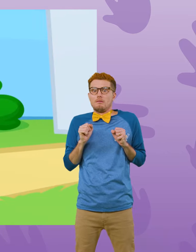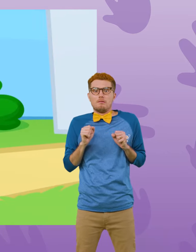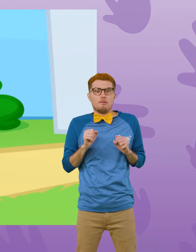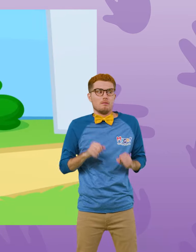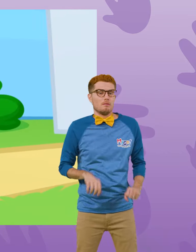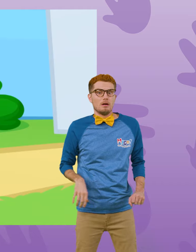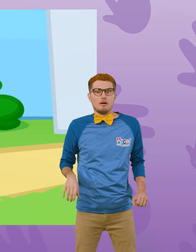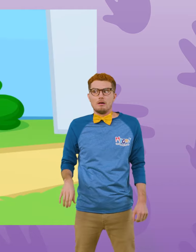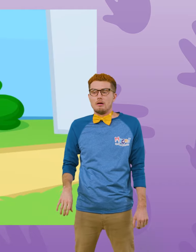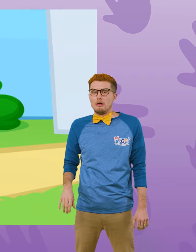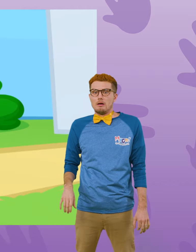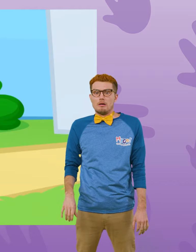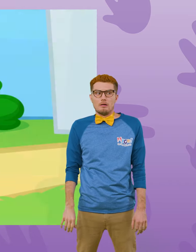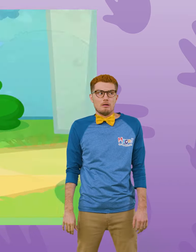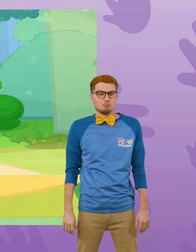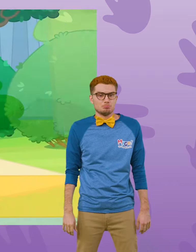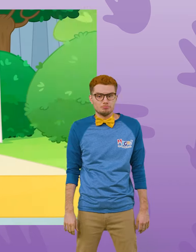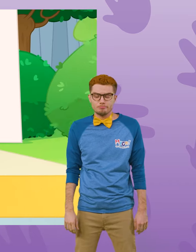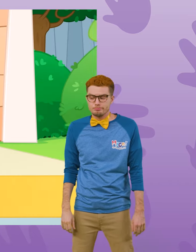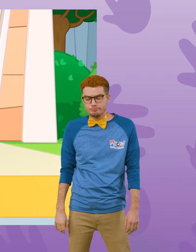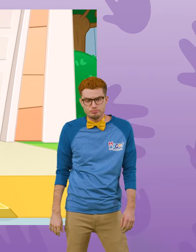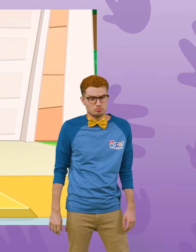Morphle, sorry.